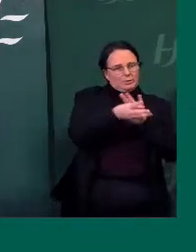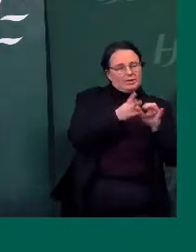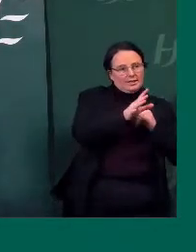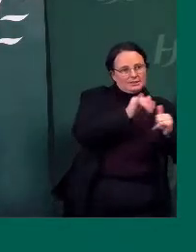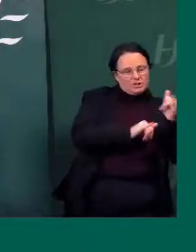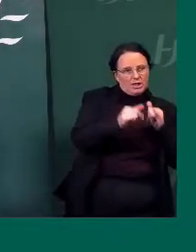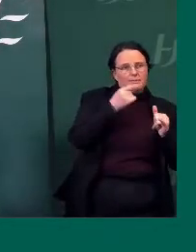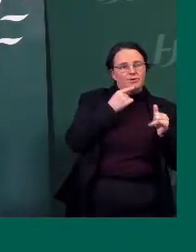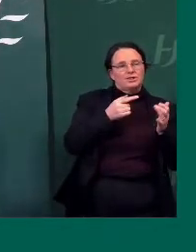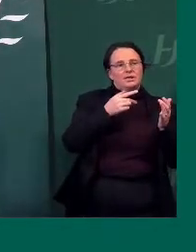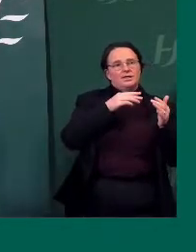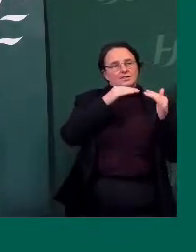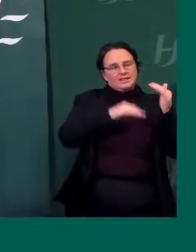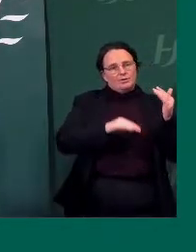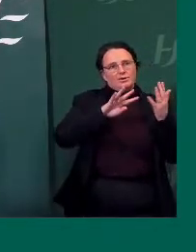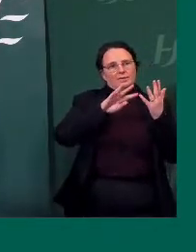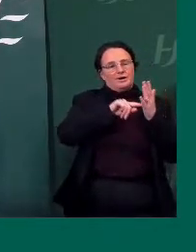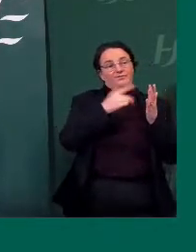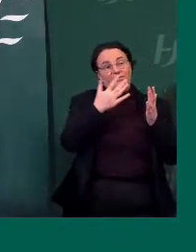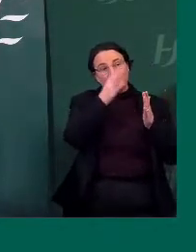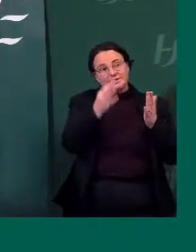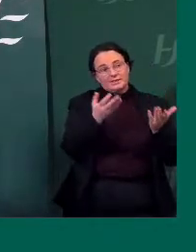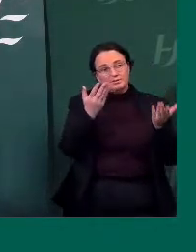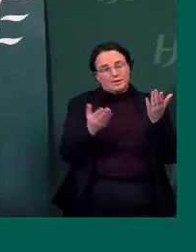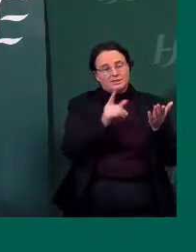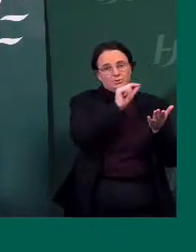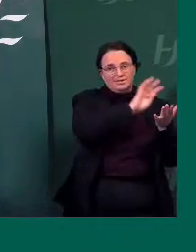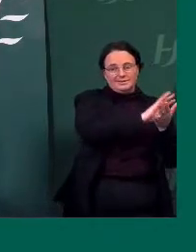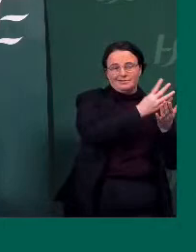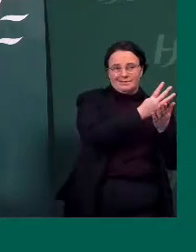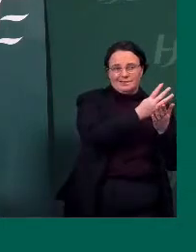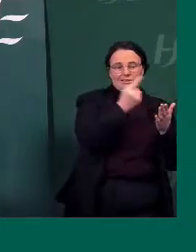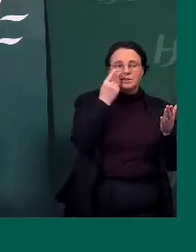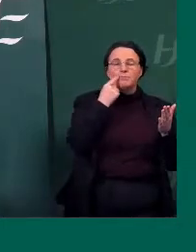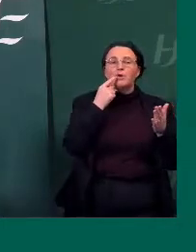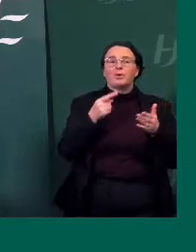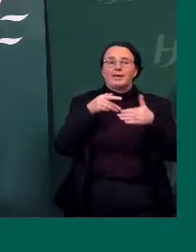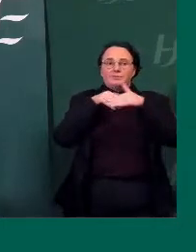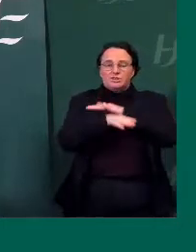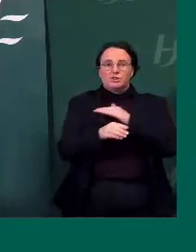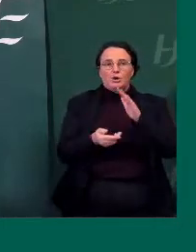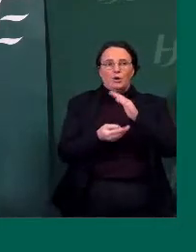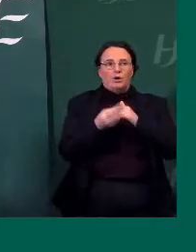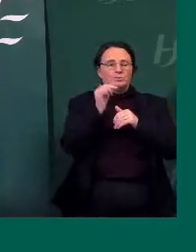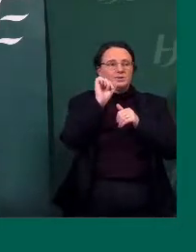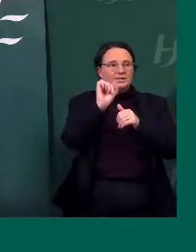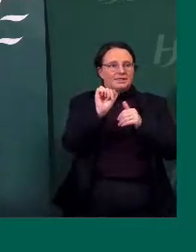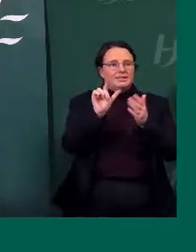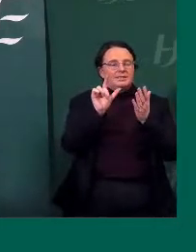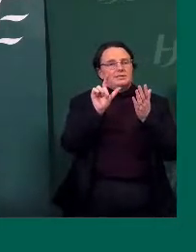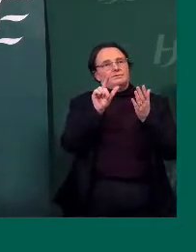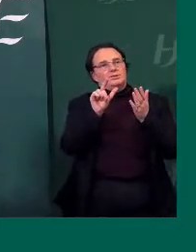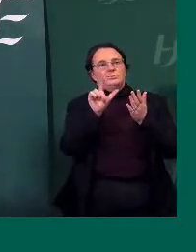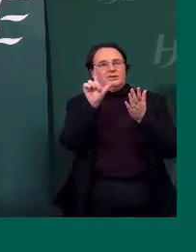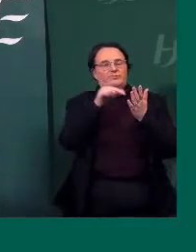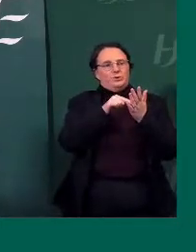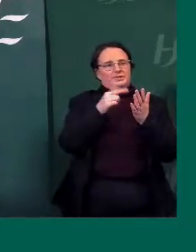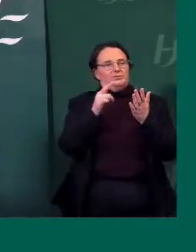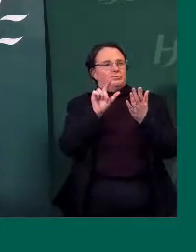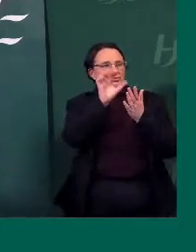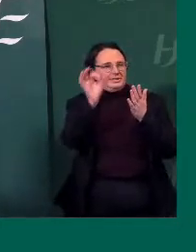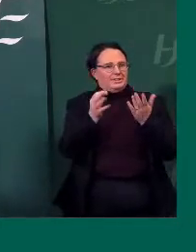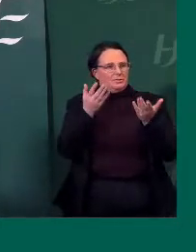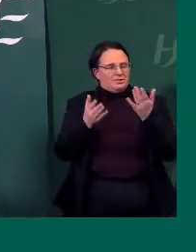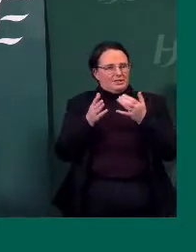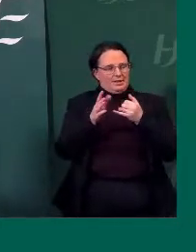down 9.5% on the same week in 2019. But our admissions are up 7.5% on last week. So that's quite a significant increase